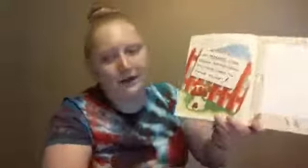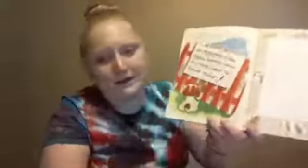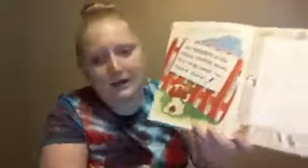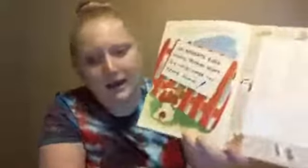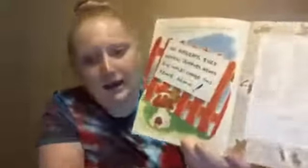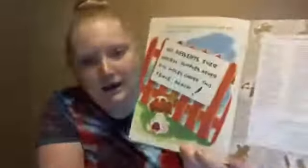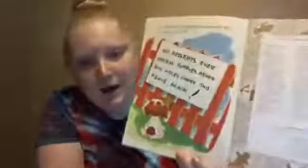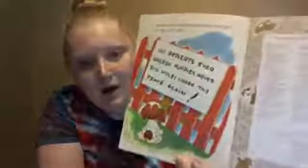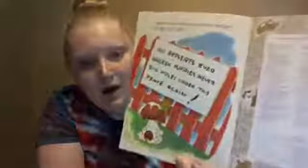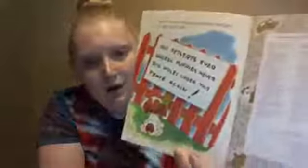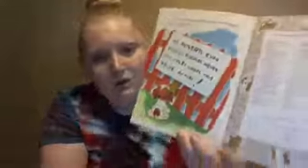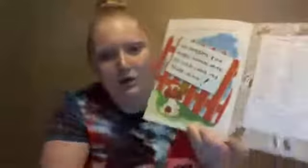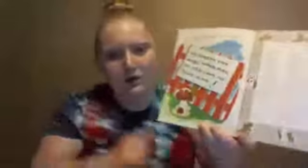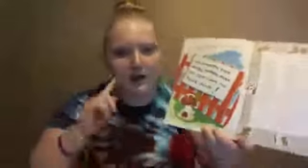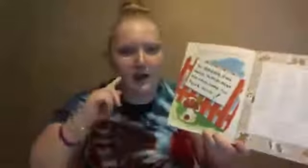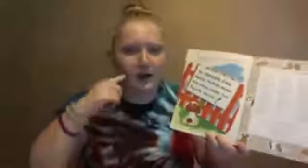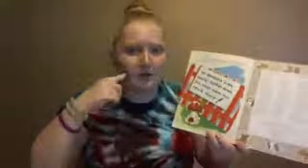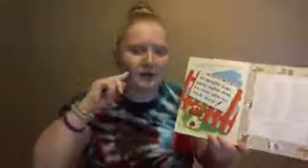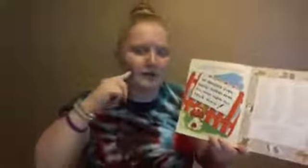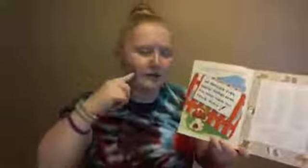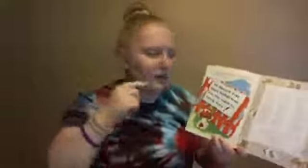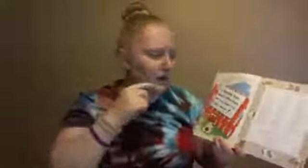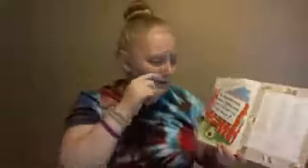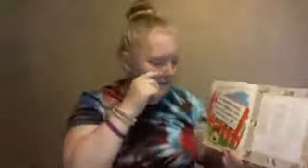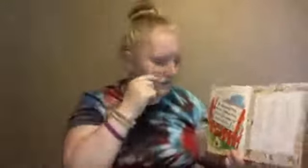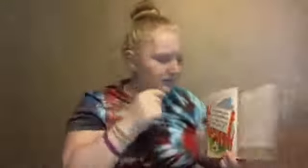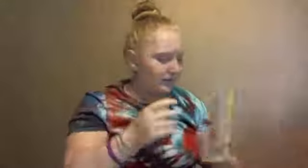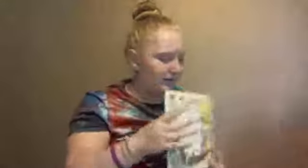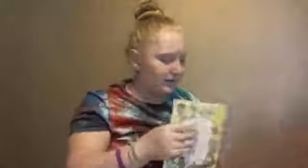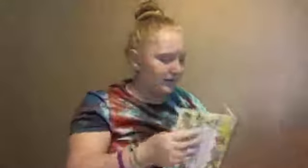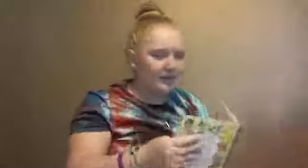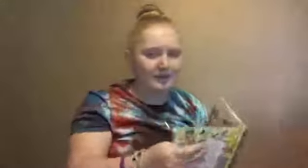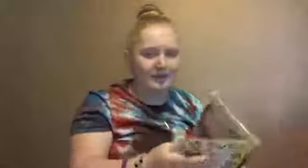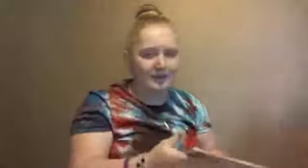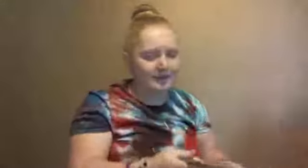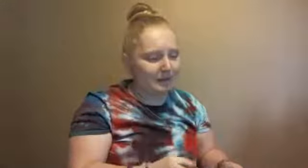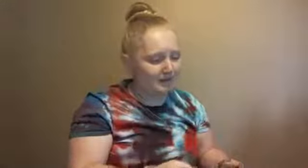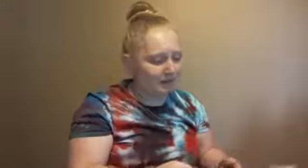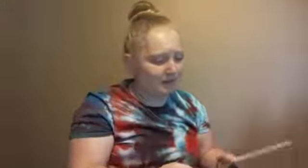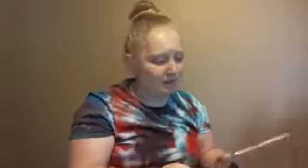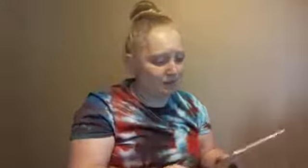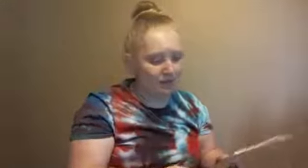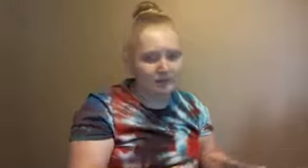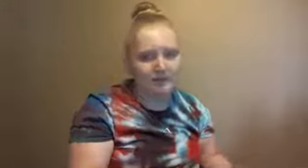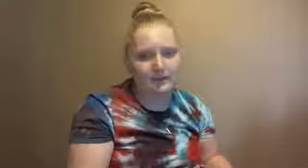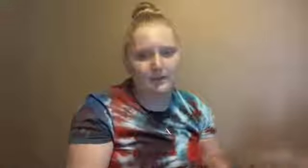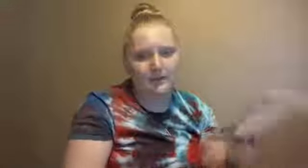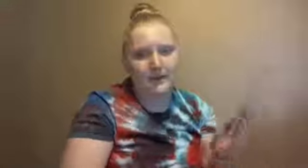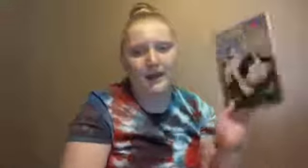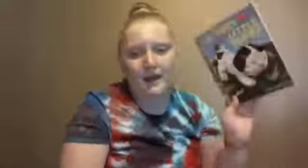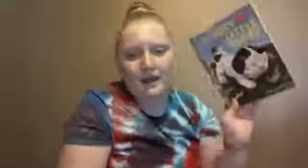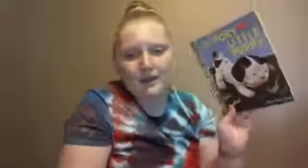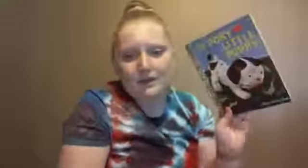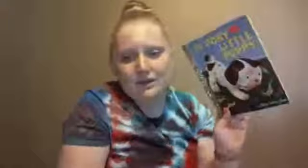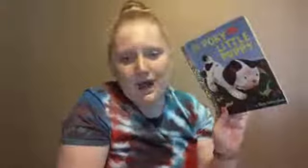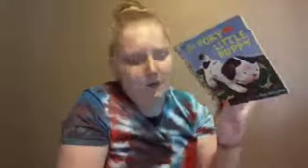fence again." Oh no, they can't have any sweets unless they stop digging holes. So that